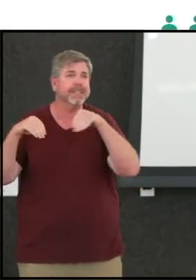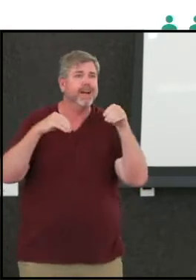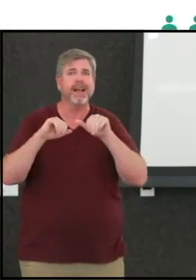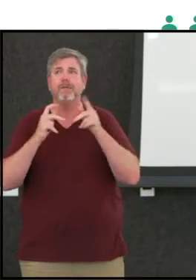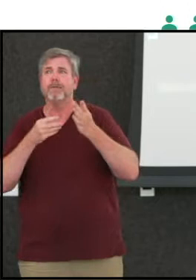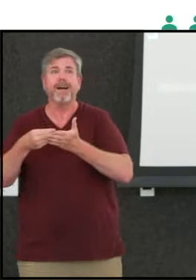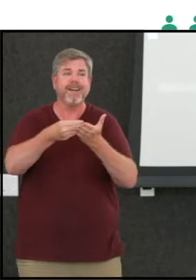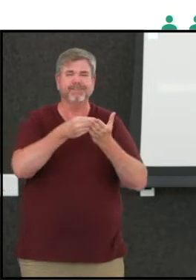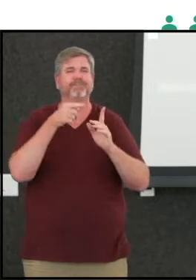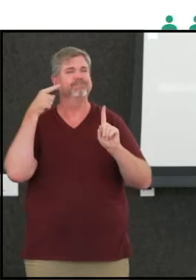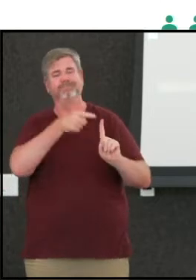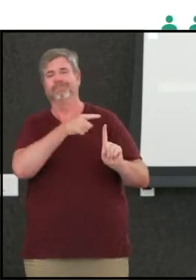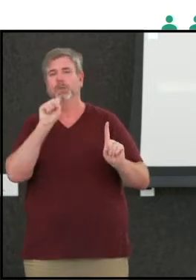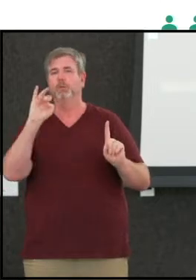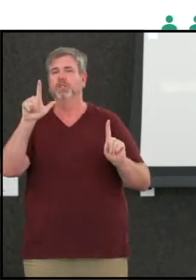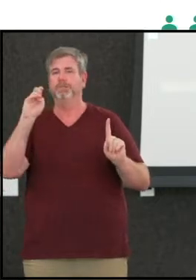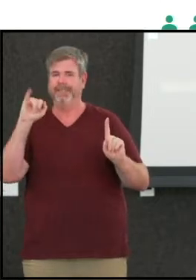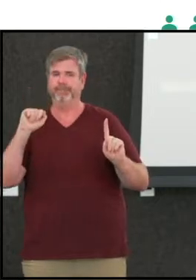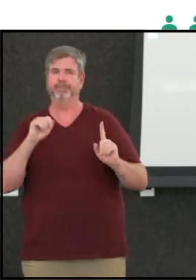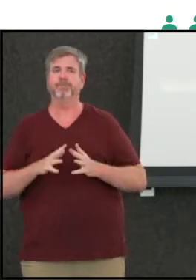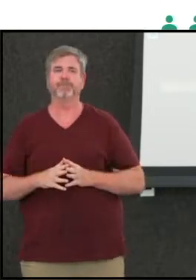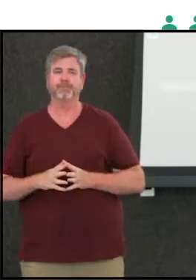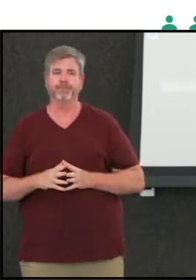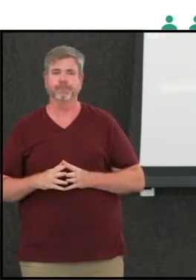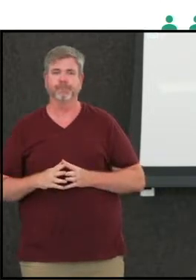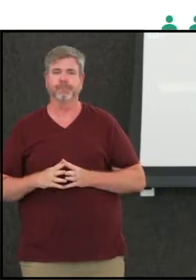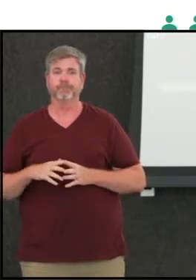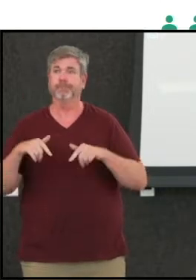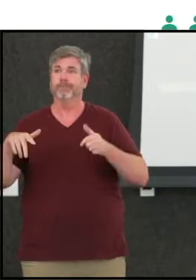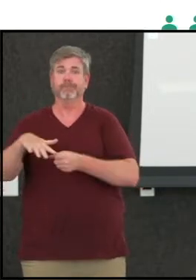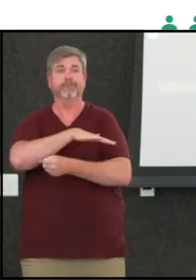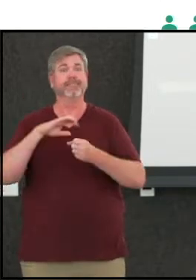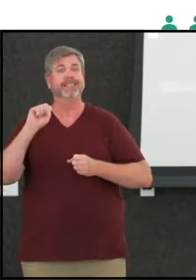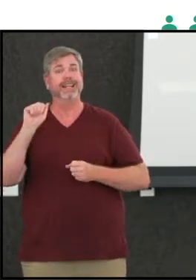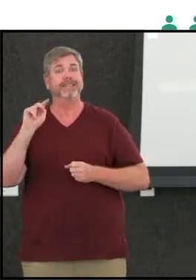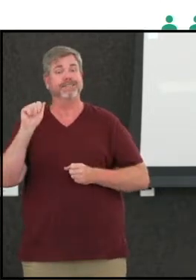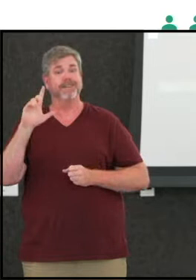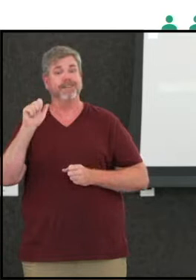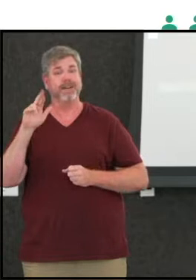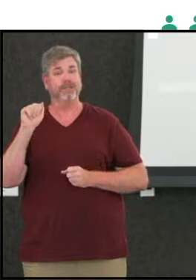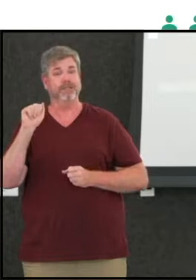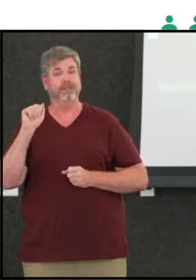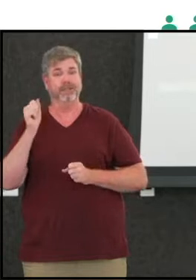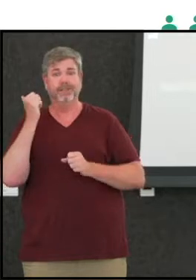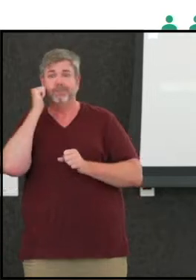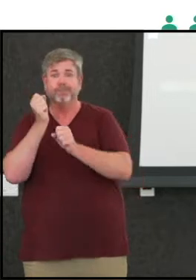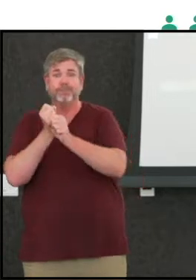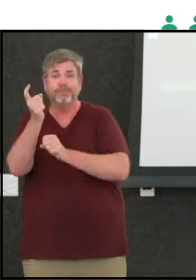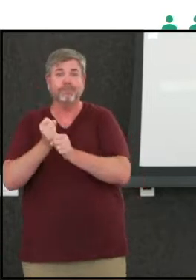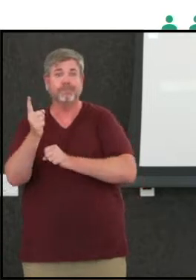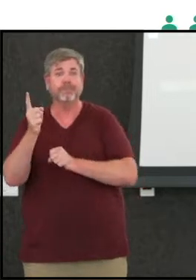So in Santa Clara County, every year this fentanyl have been going up and up for the last,